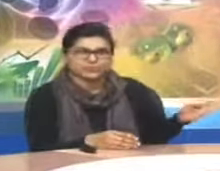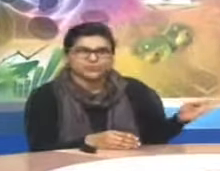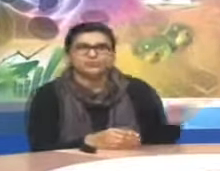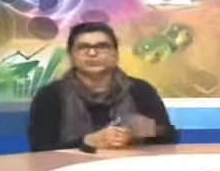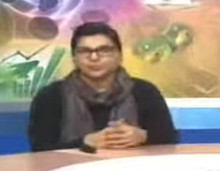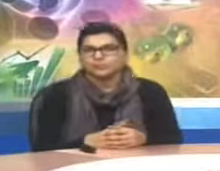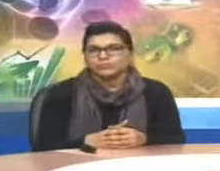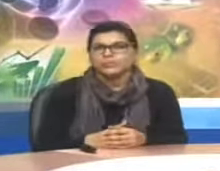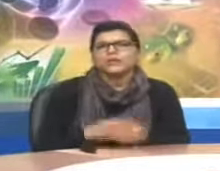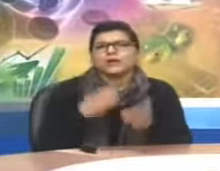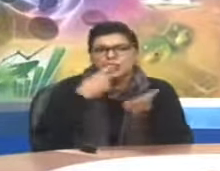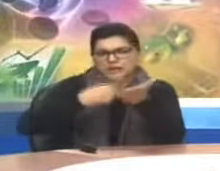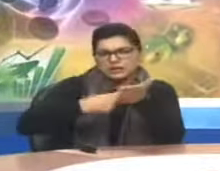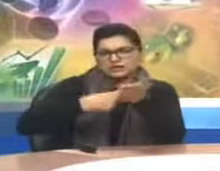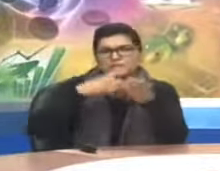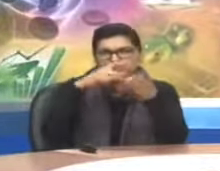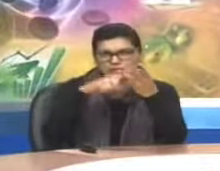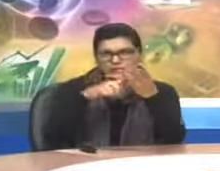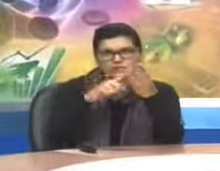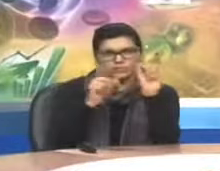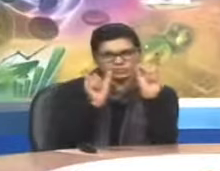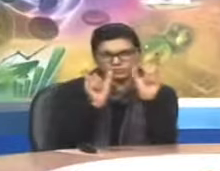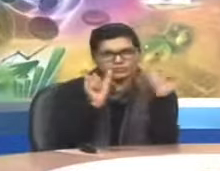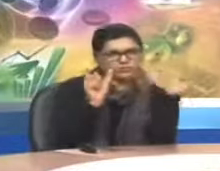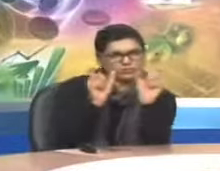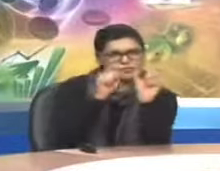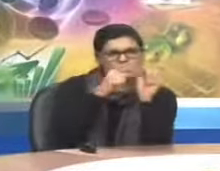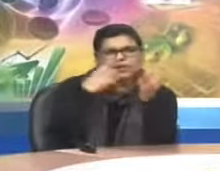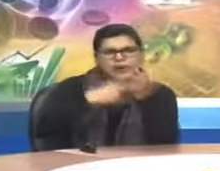You all have understood these. Reduce.